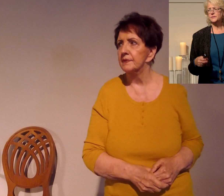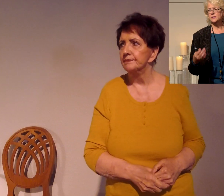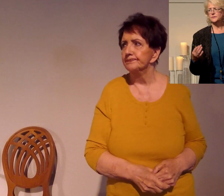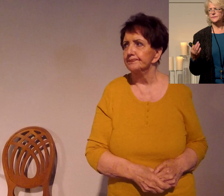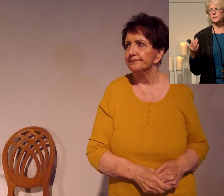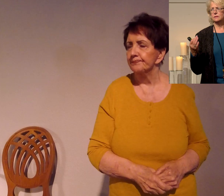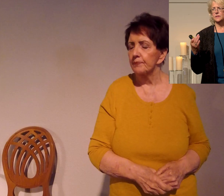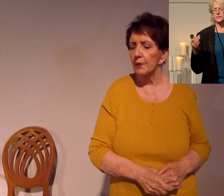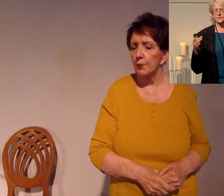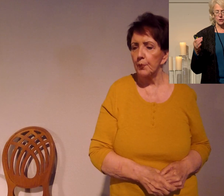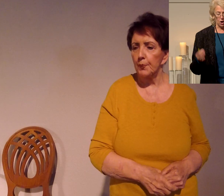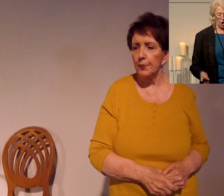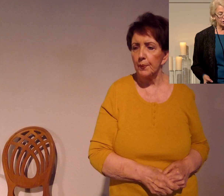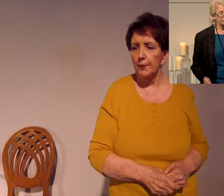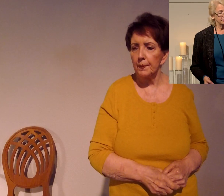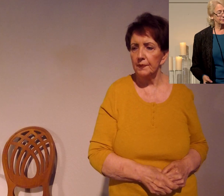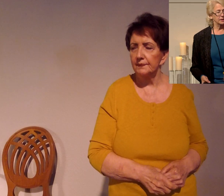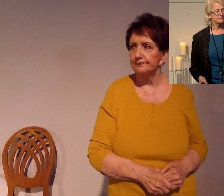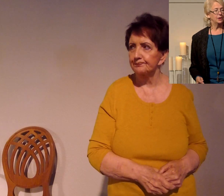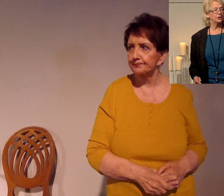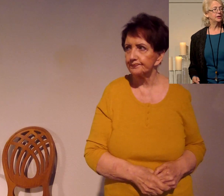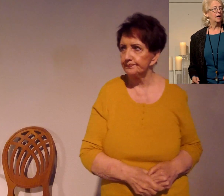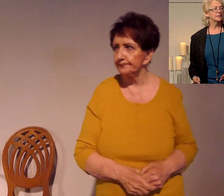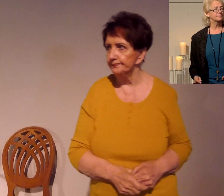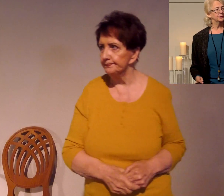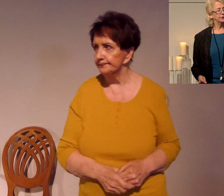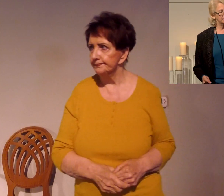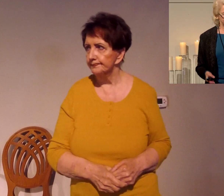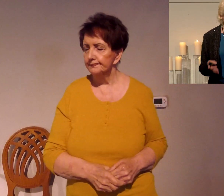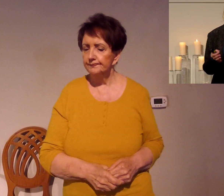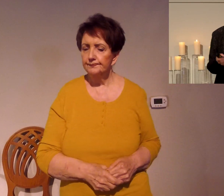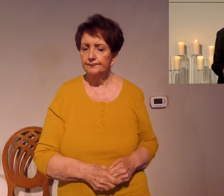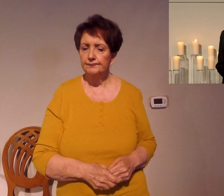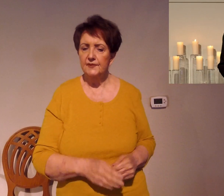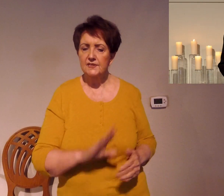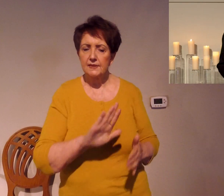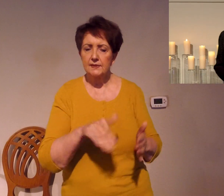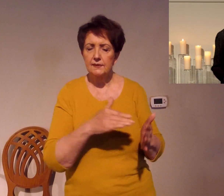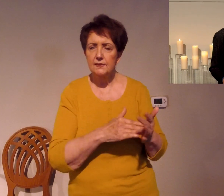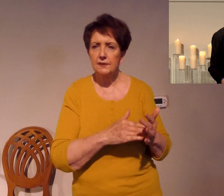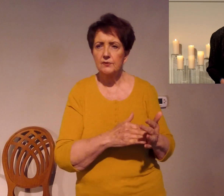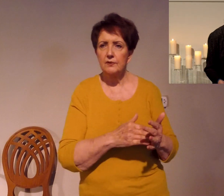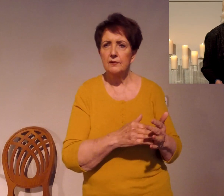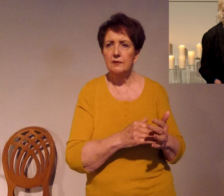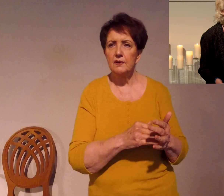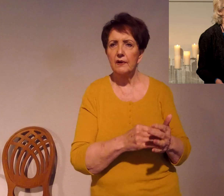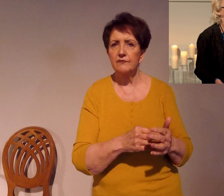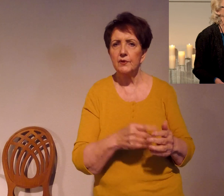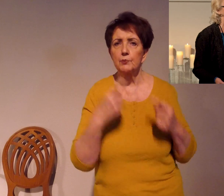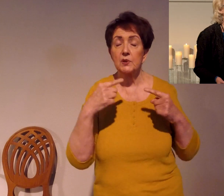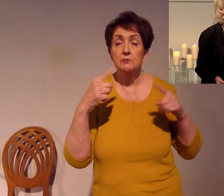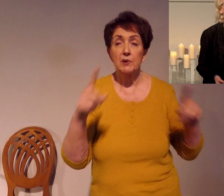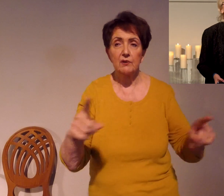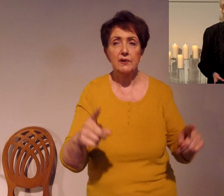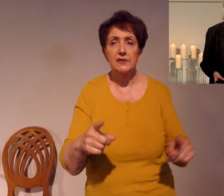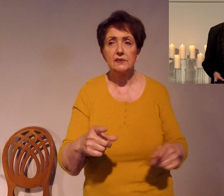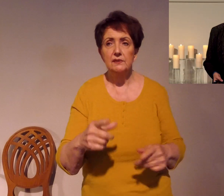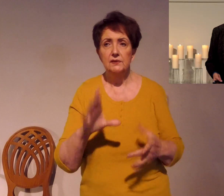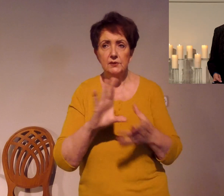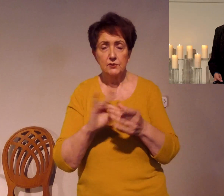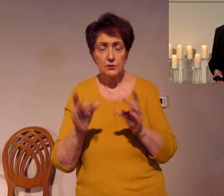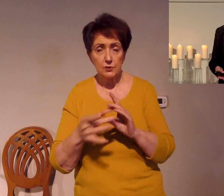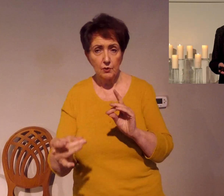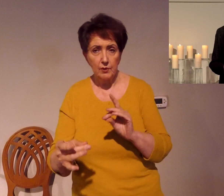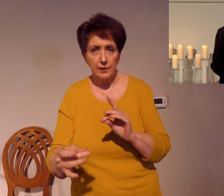So this is the heart of the prosperity gospel. It is the heart of the Protestant idea